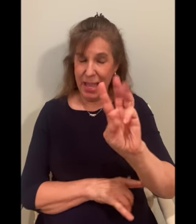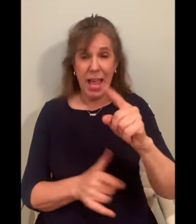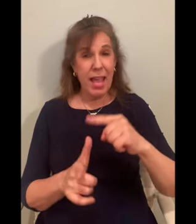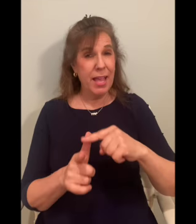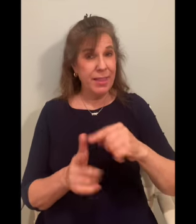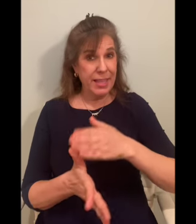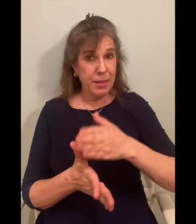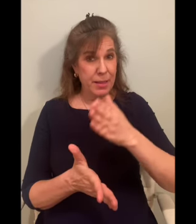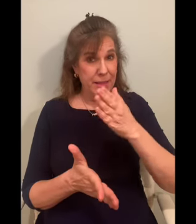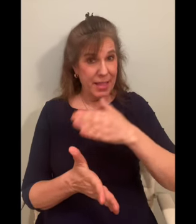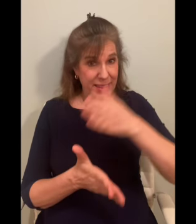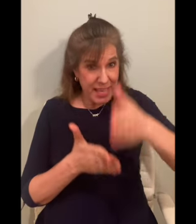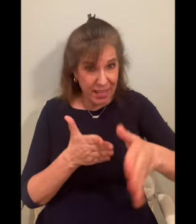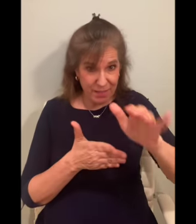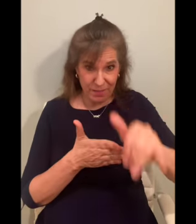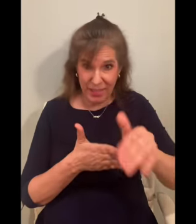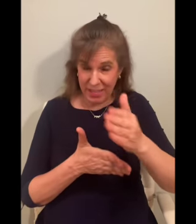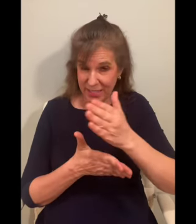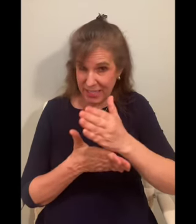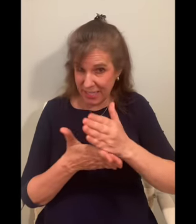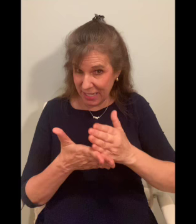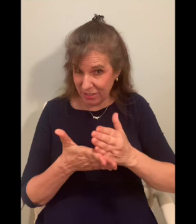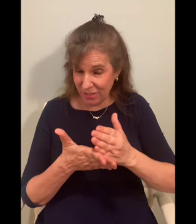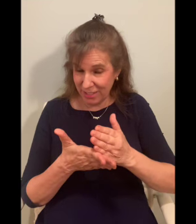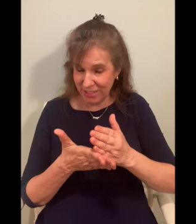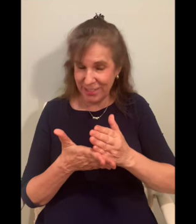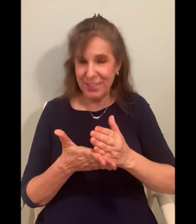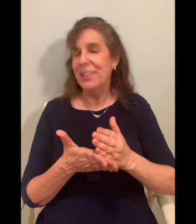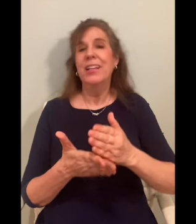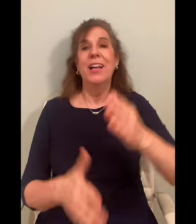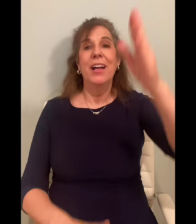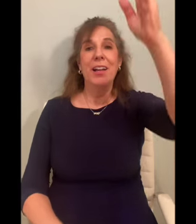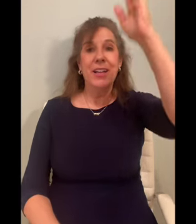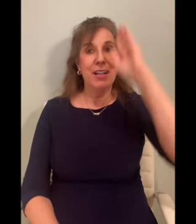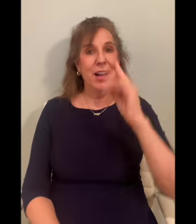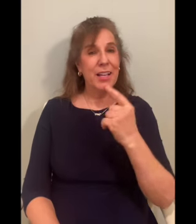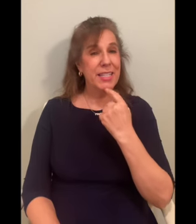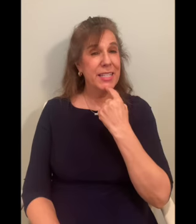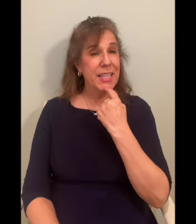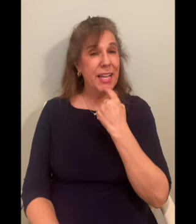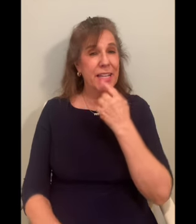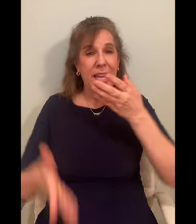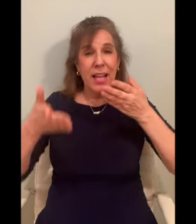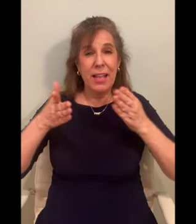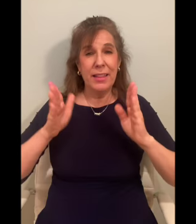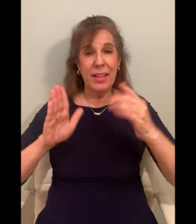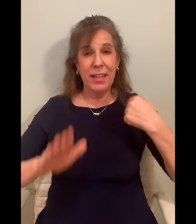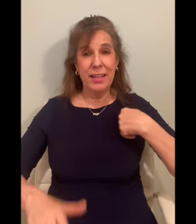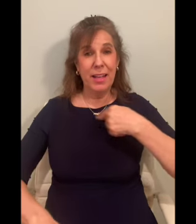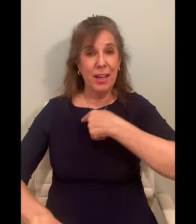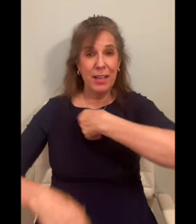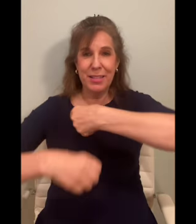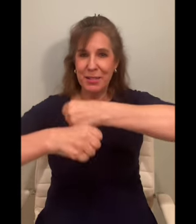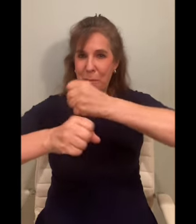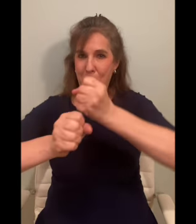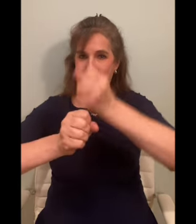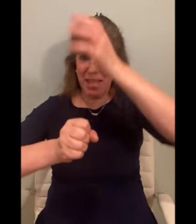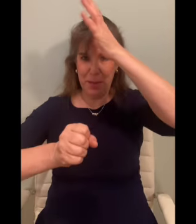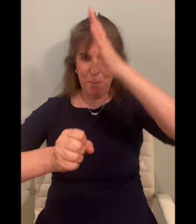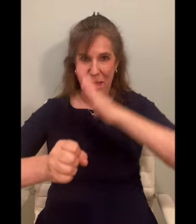it with saying that the God said, let us make man. And he will rule over all